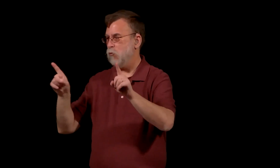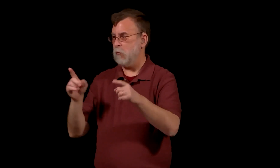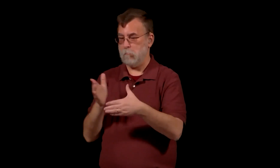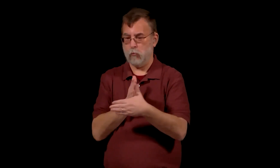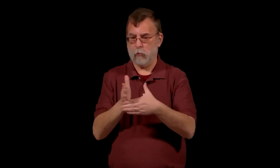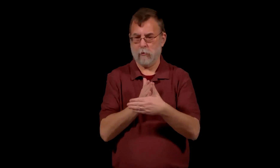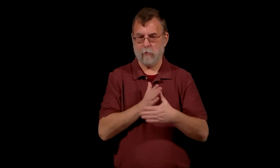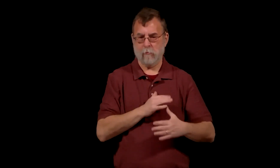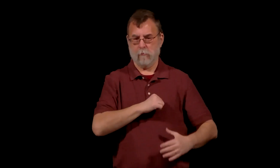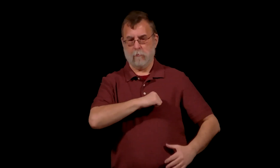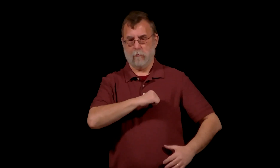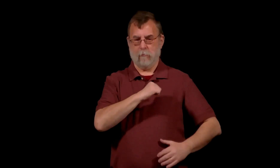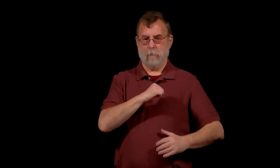And that's the big difference.